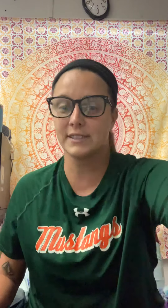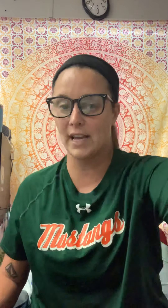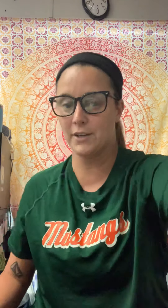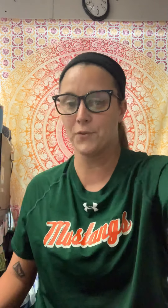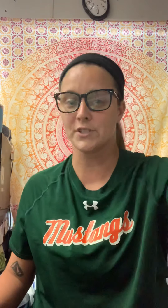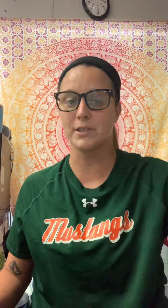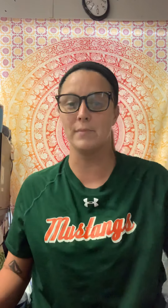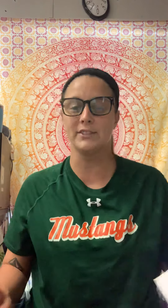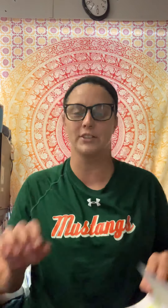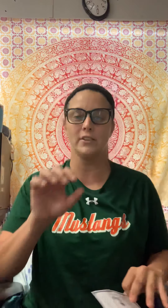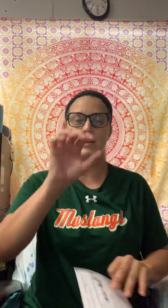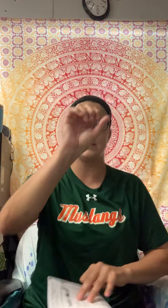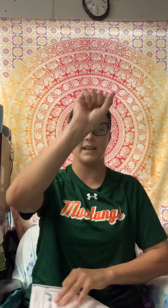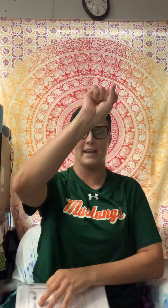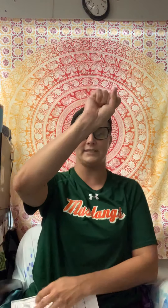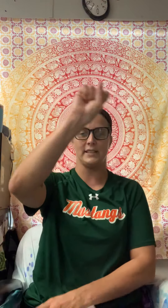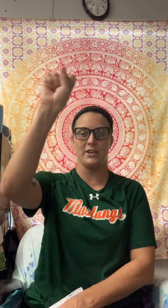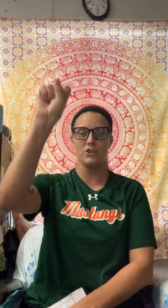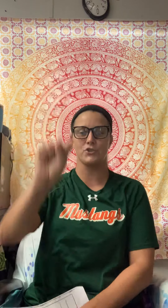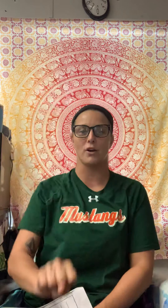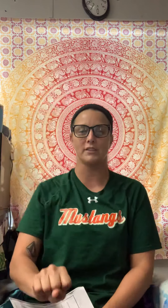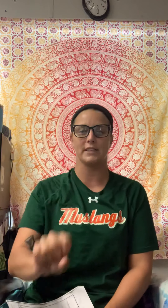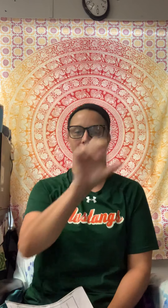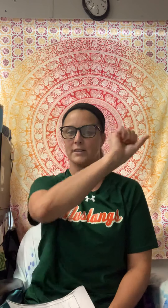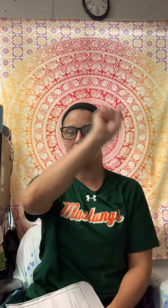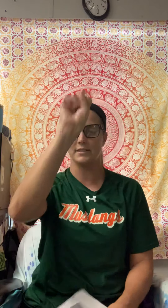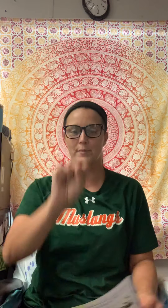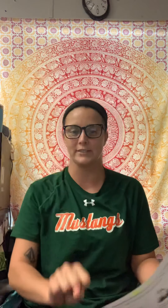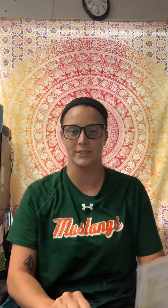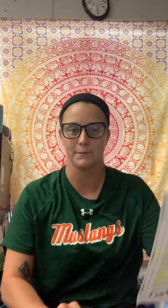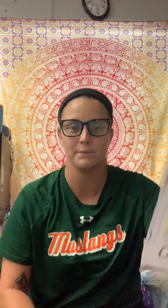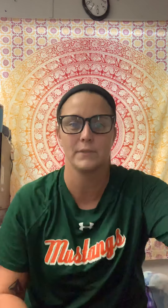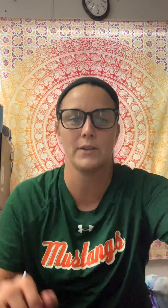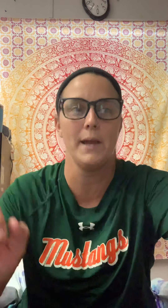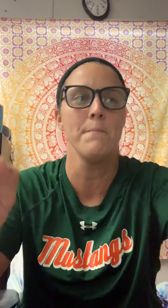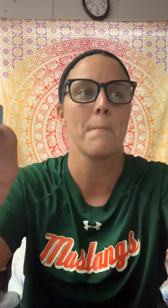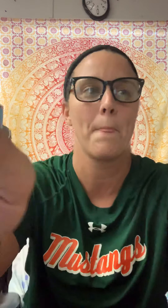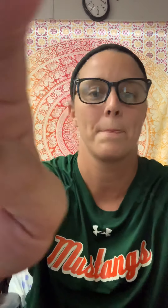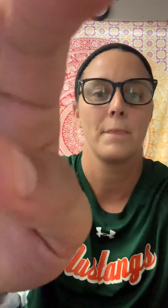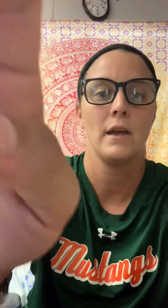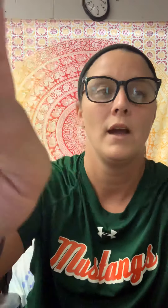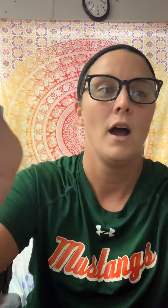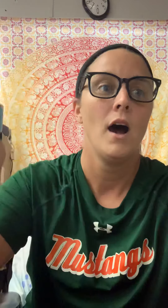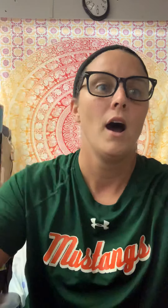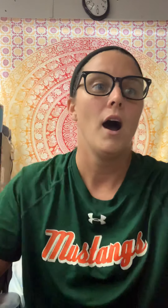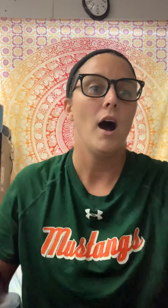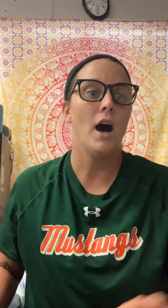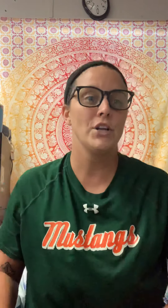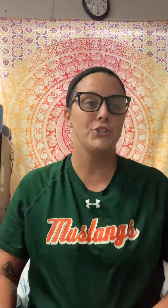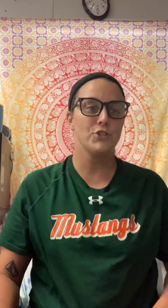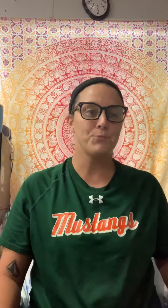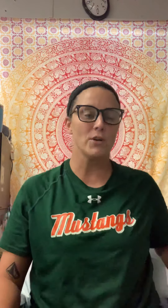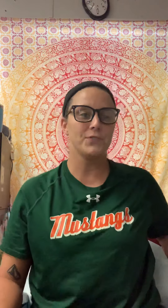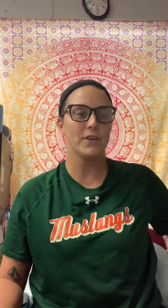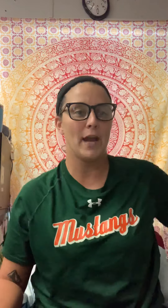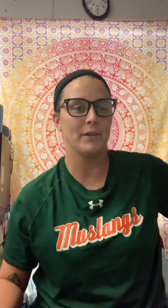sign for semester is an S, and you just draw a 7, semester, okay? On to sports